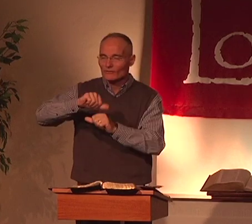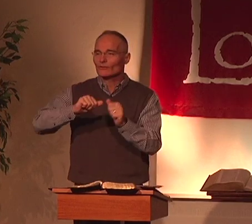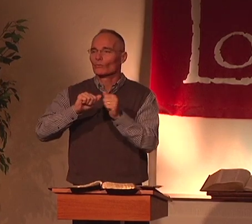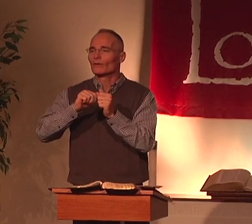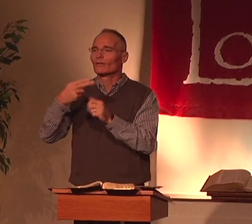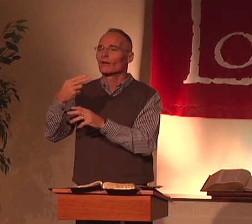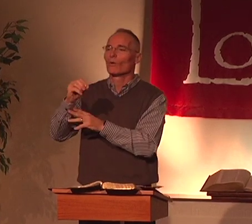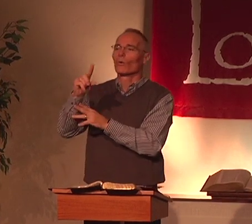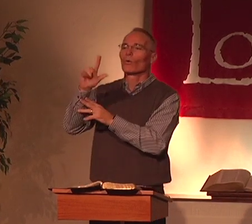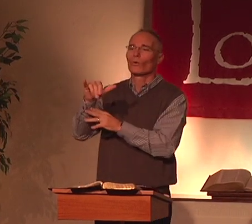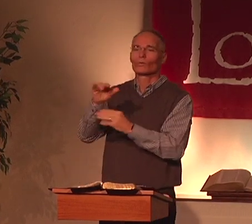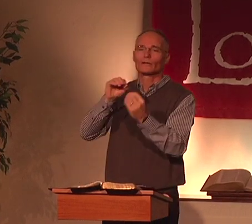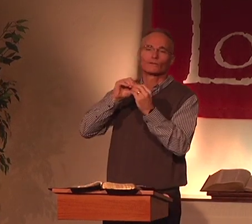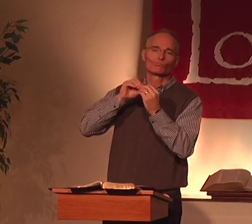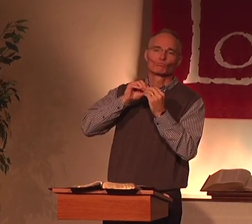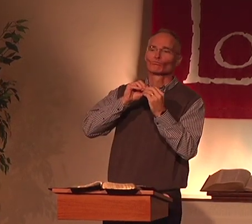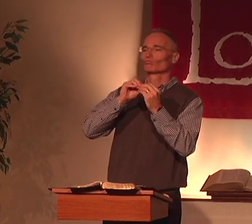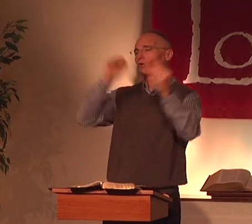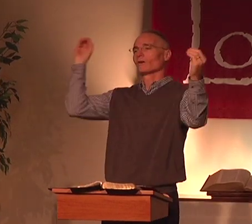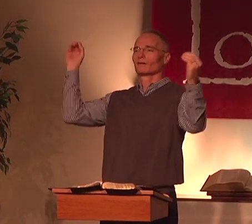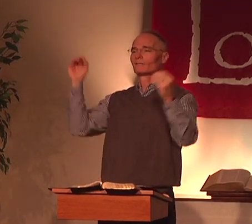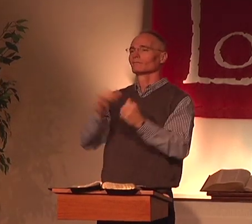Greet each Other with A holy Kiss